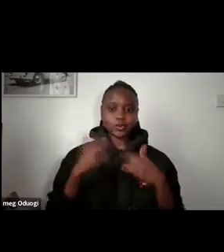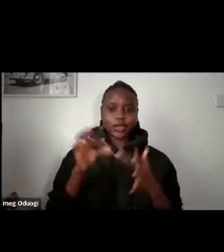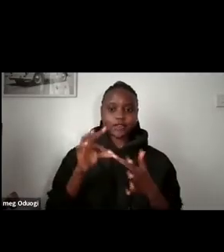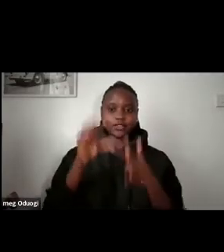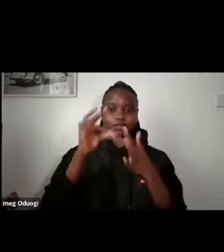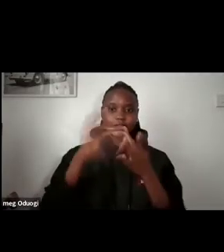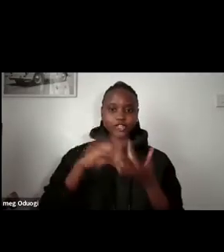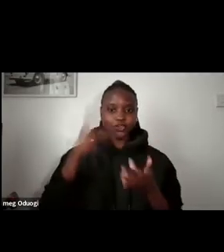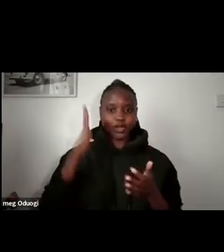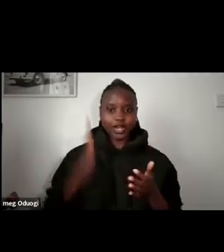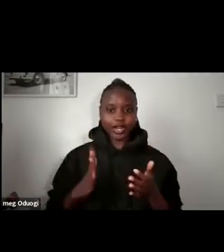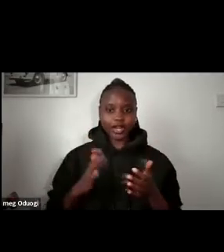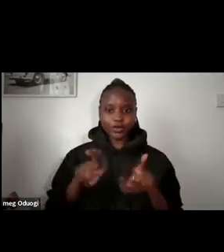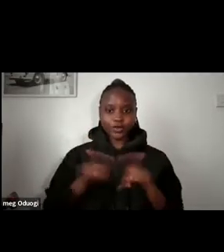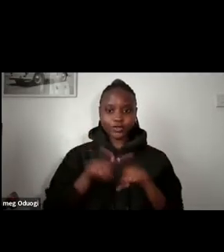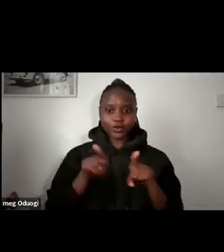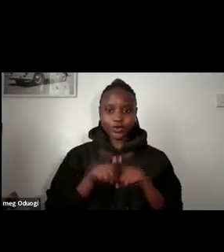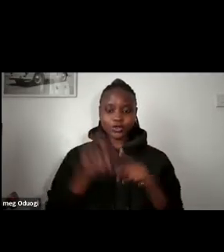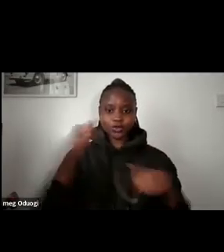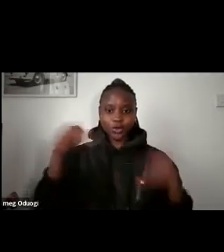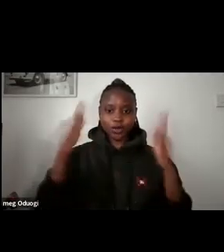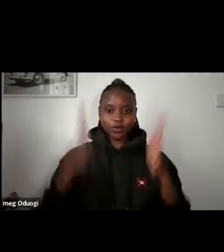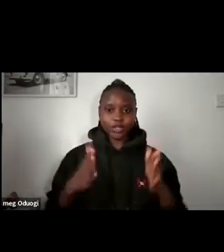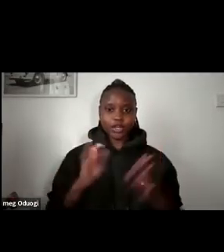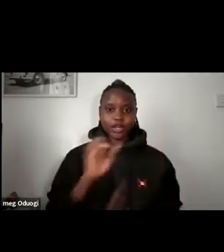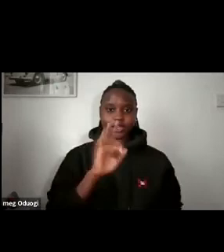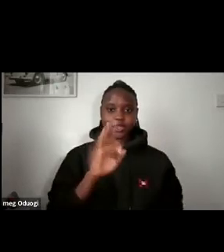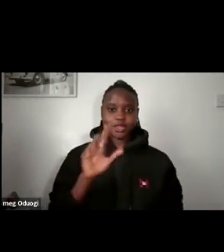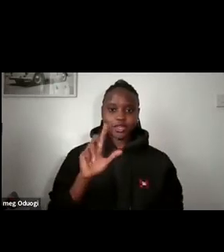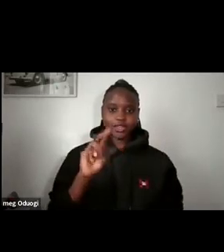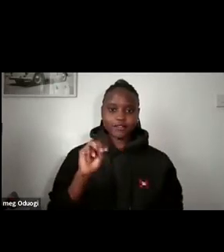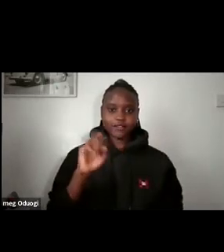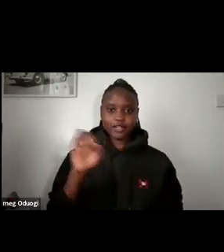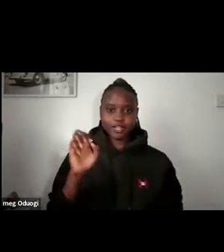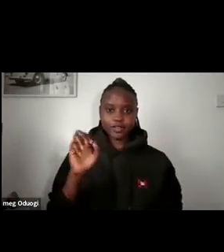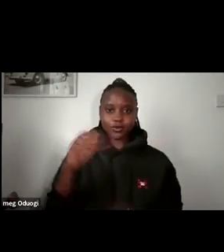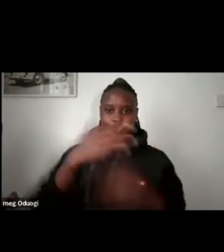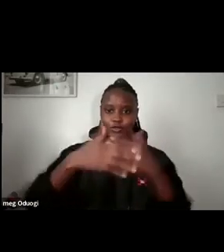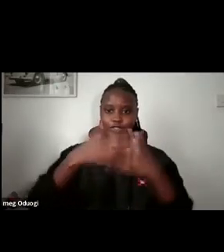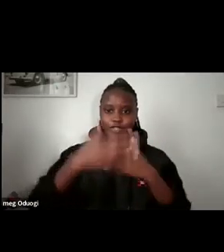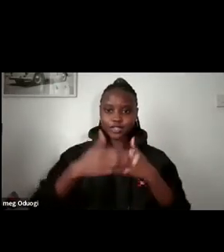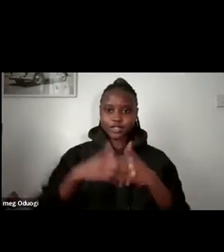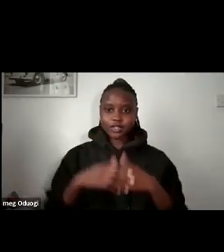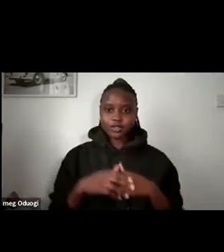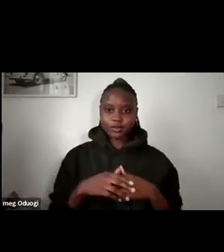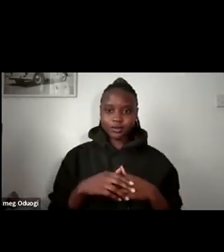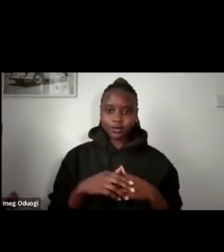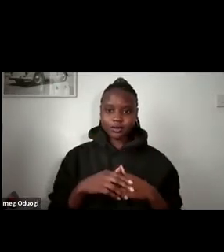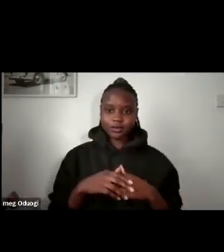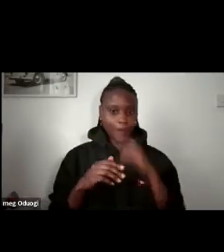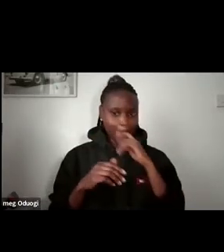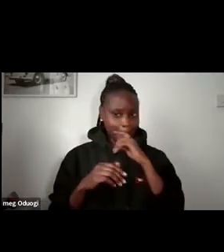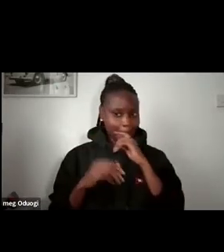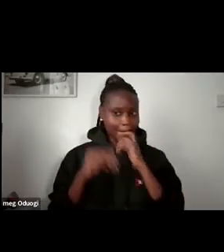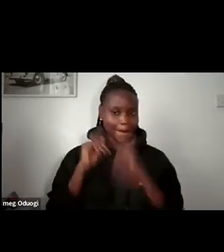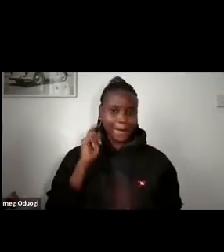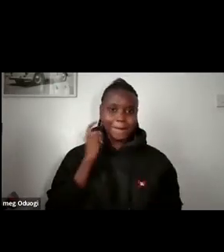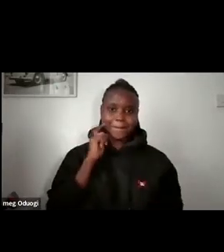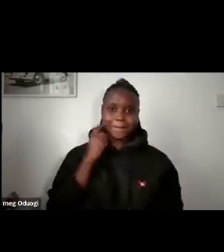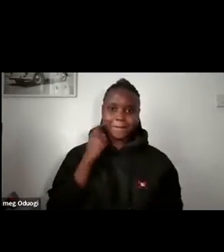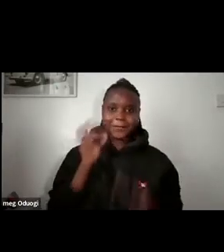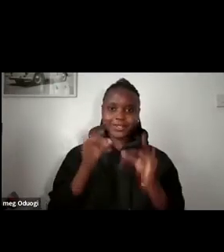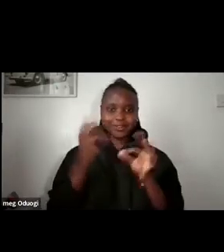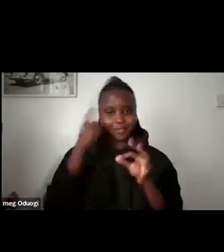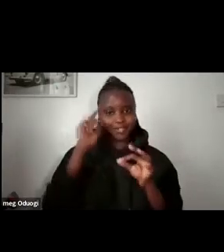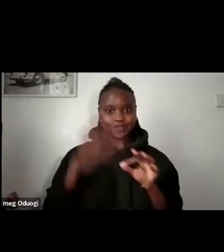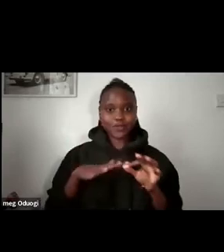who's also a winner, Evelyn, who's on screen, and Meg will be interpreting for us, and she'll give us a hi